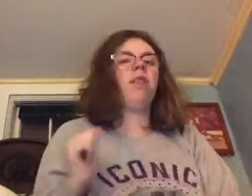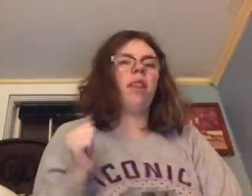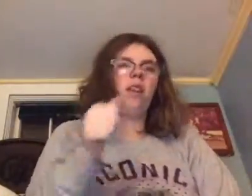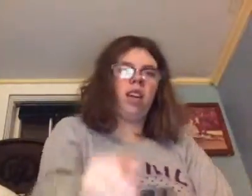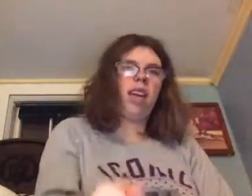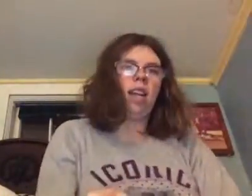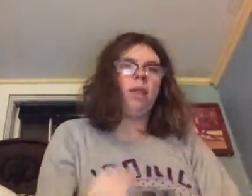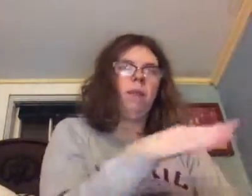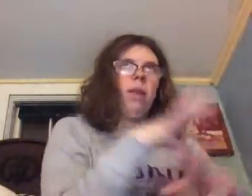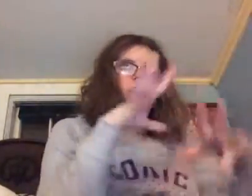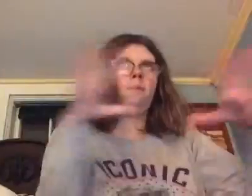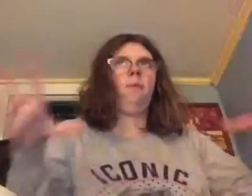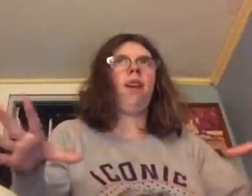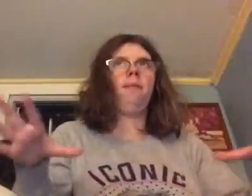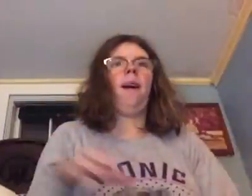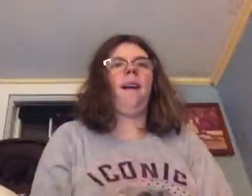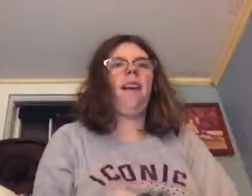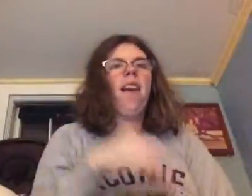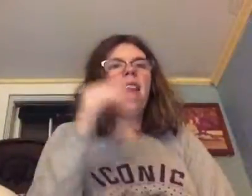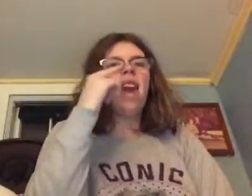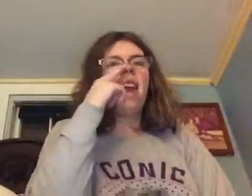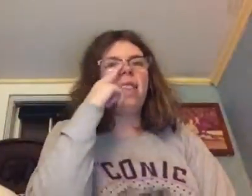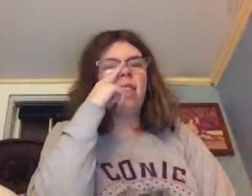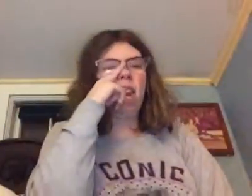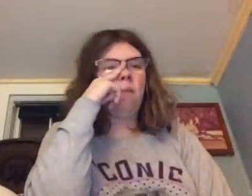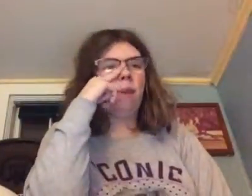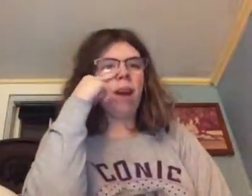so like you could kick them and they just break apart. And same with,